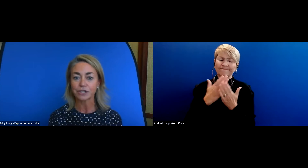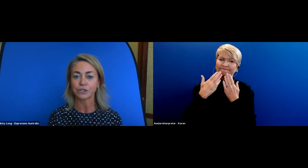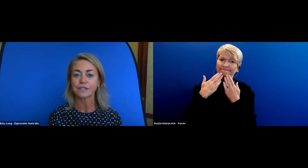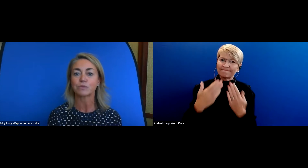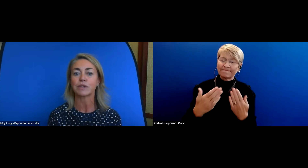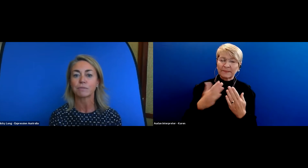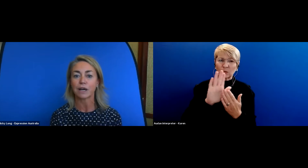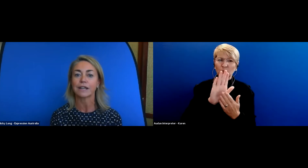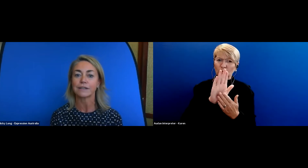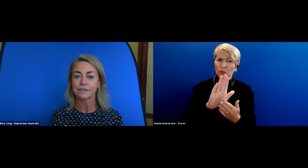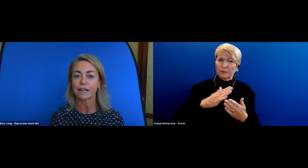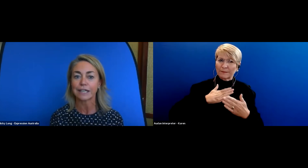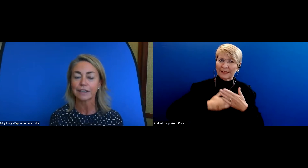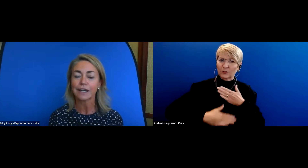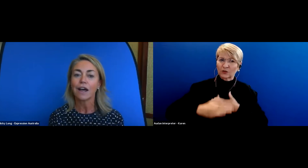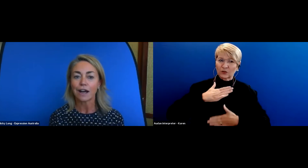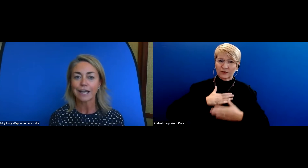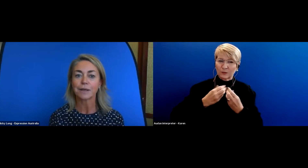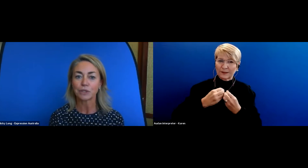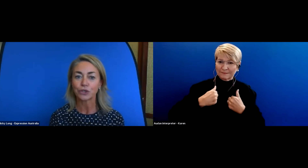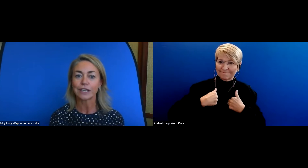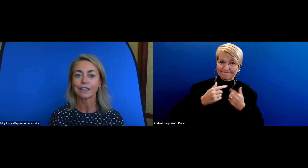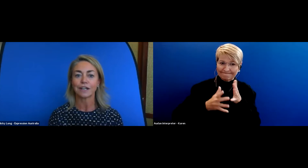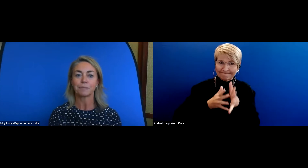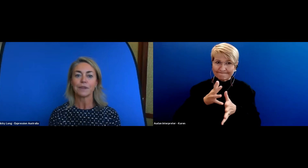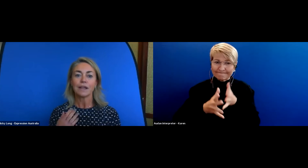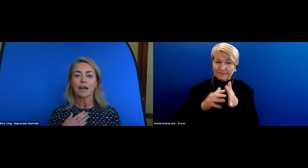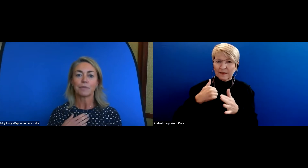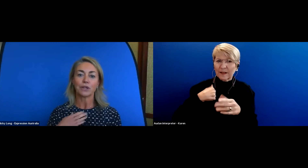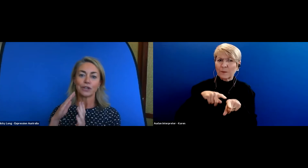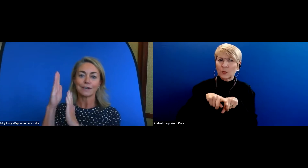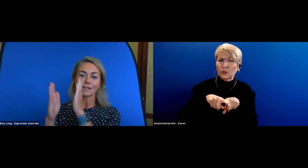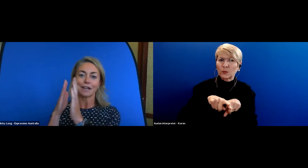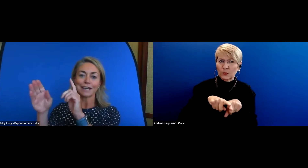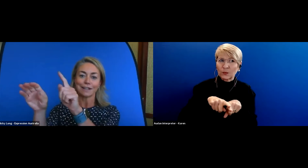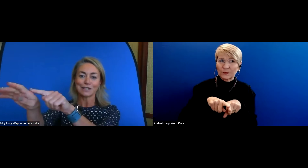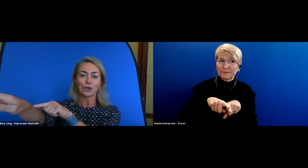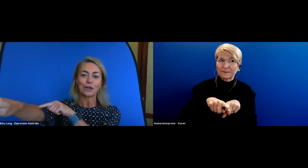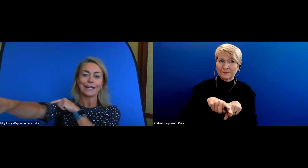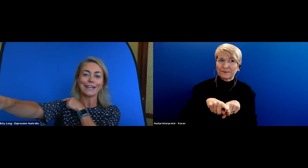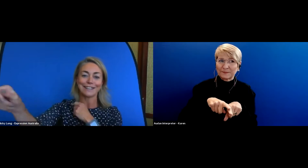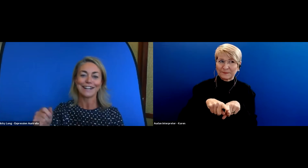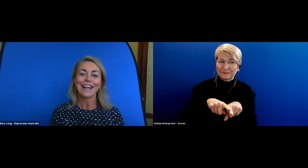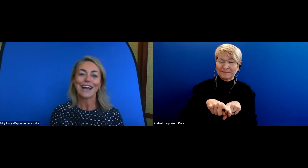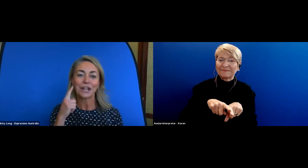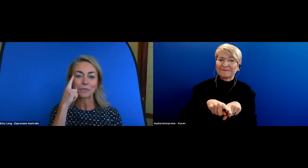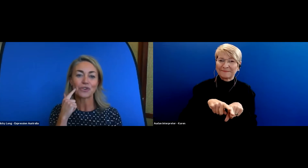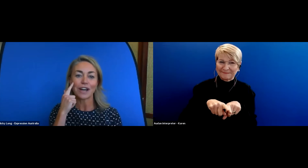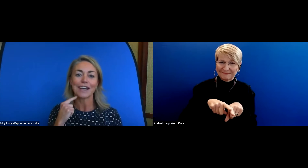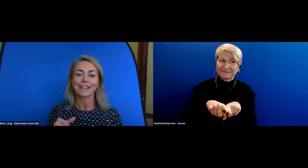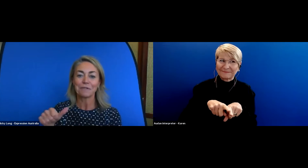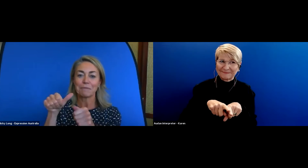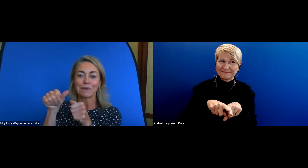your patience with my signing. I am learning. I'm learning signing slowly, and